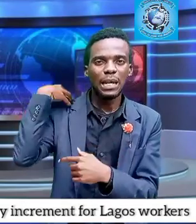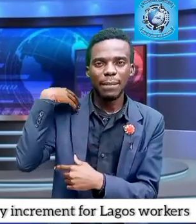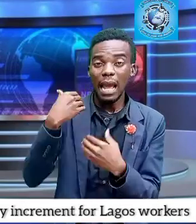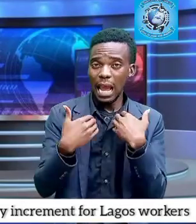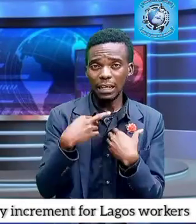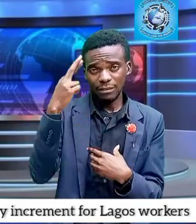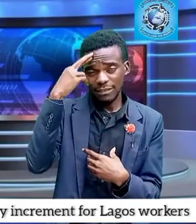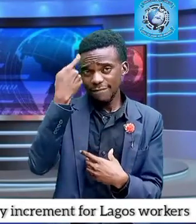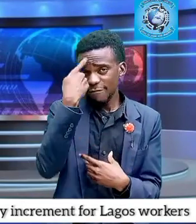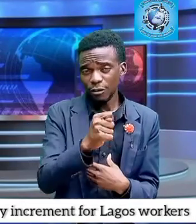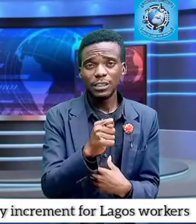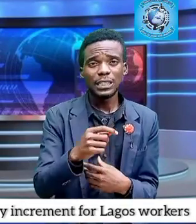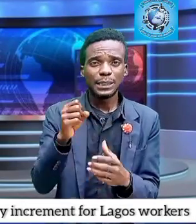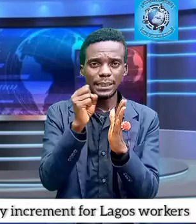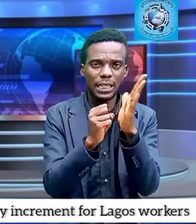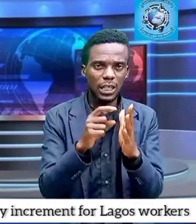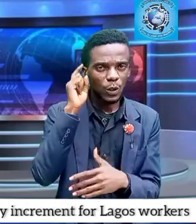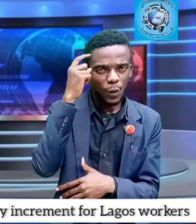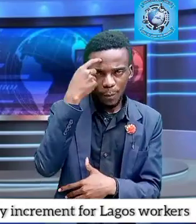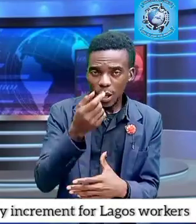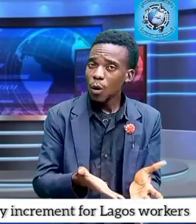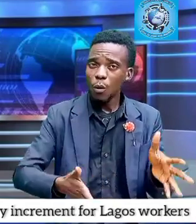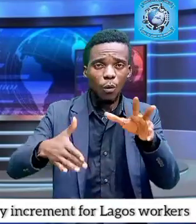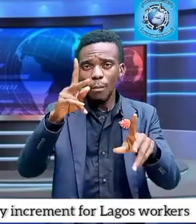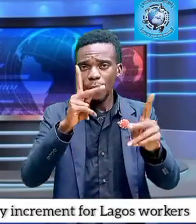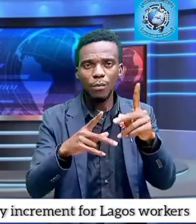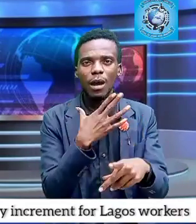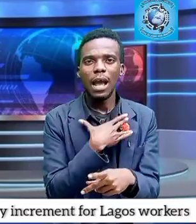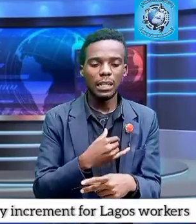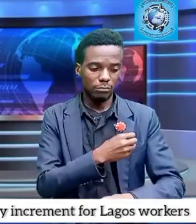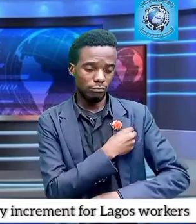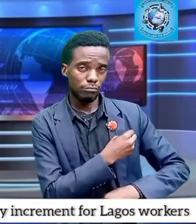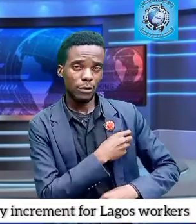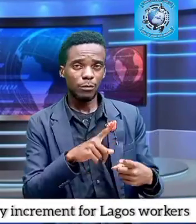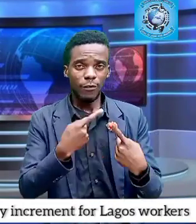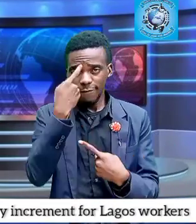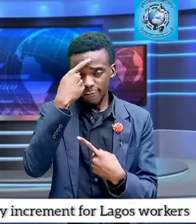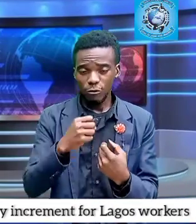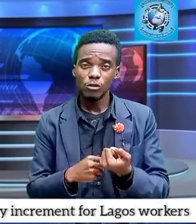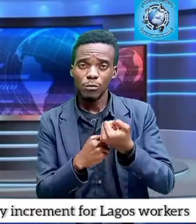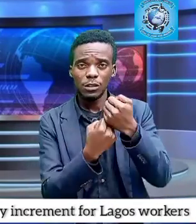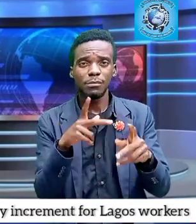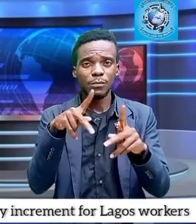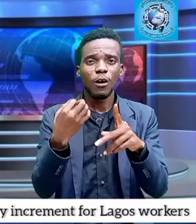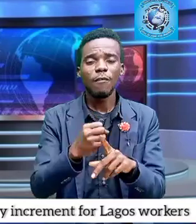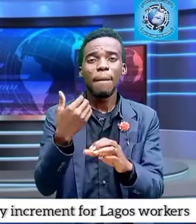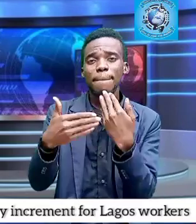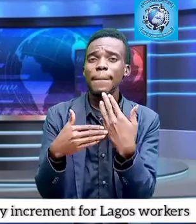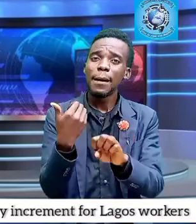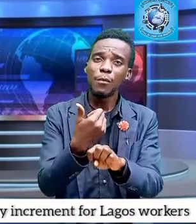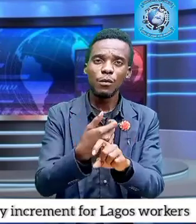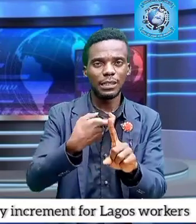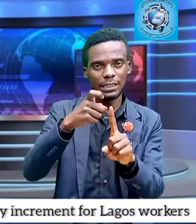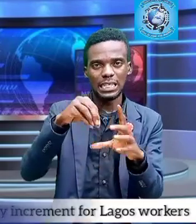government, general public, and paramilitary organizations for supporting victims of spinal cord injuries in the